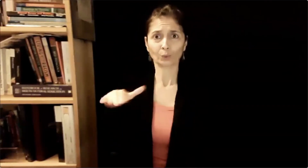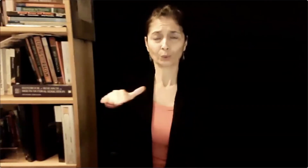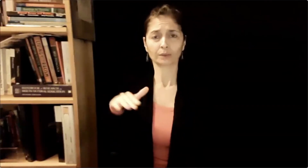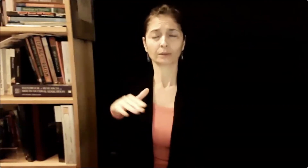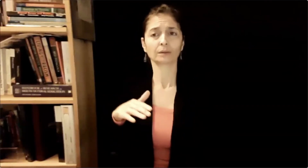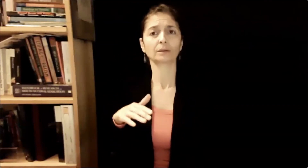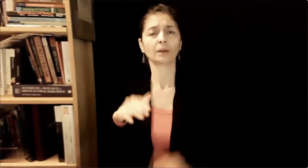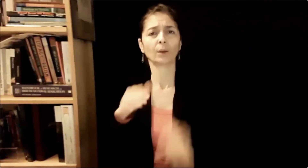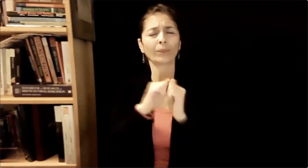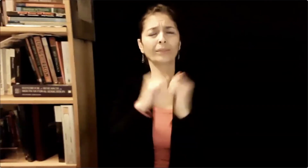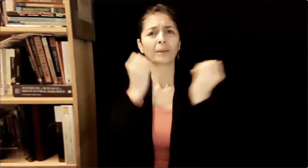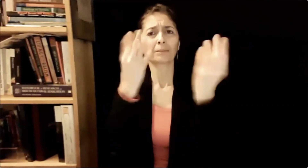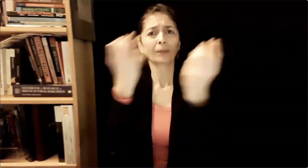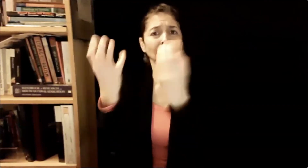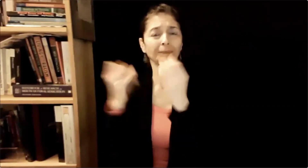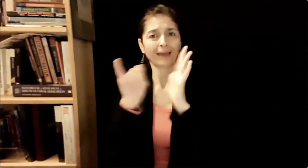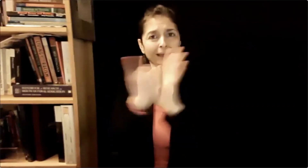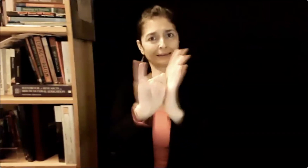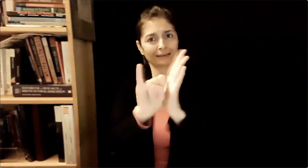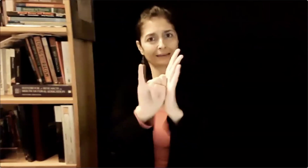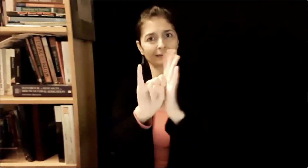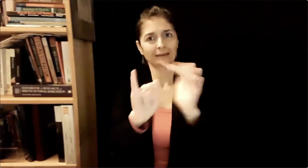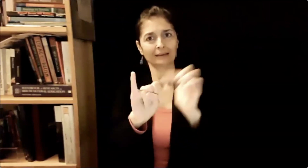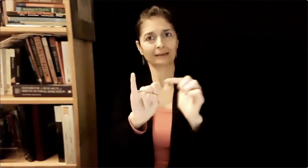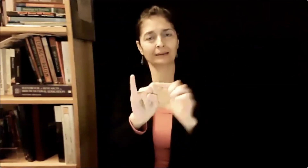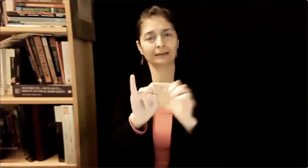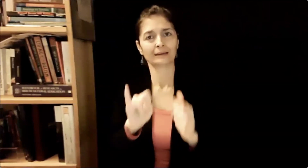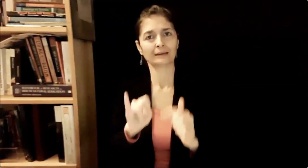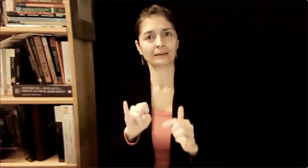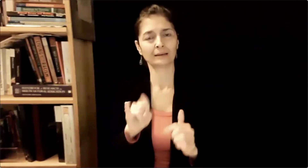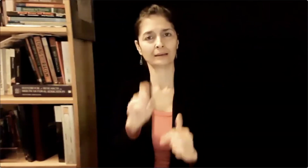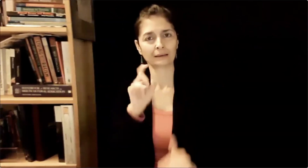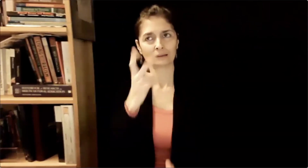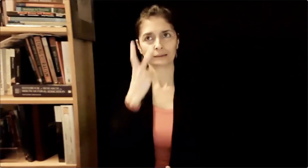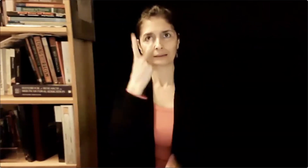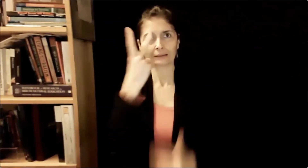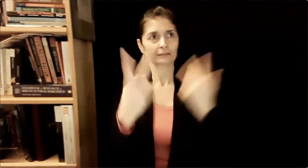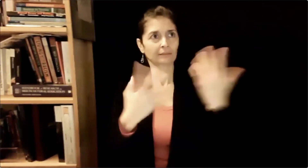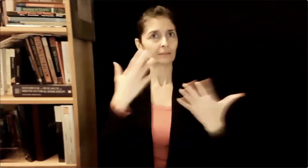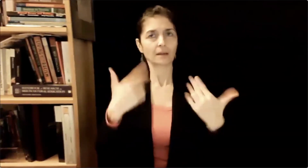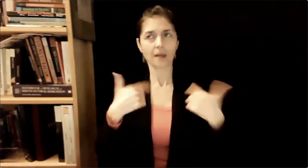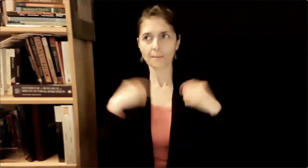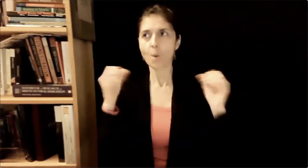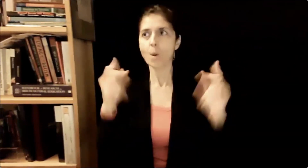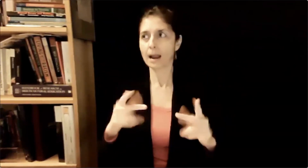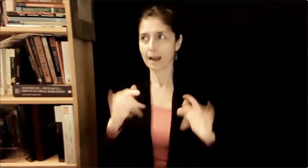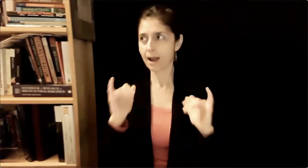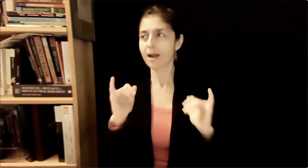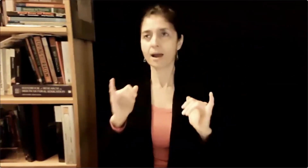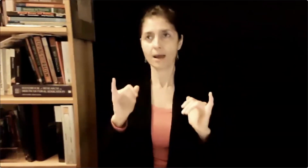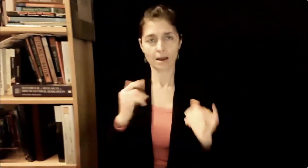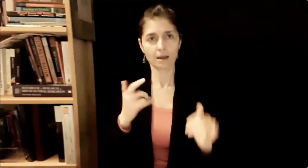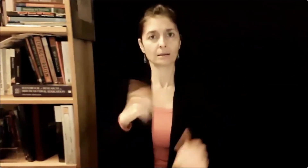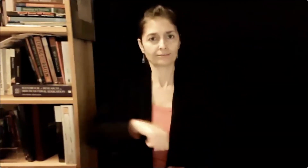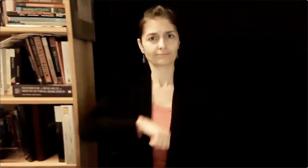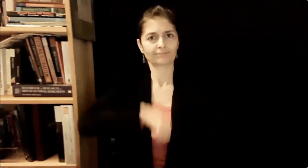children with multiple identities need to see that. to feel that who they are